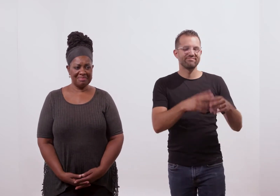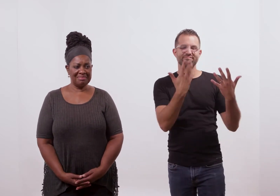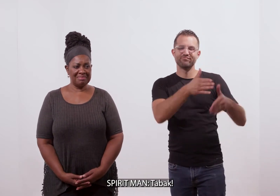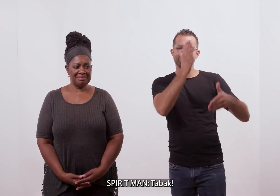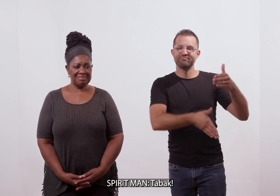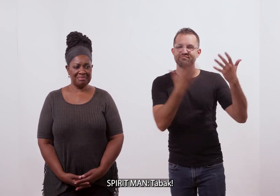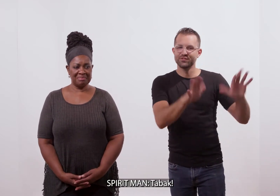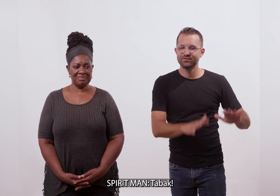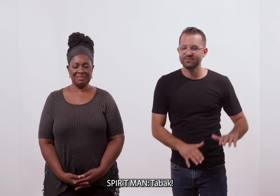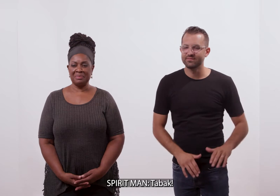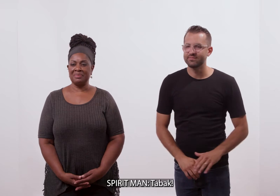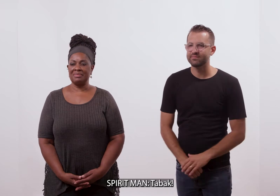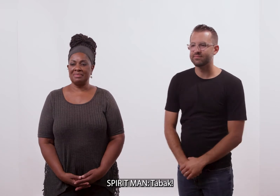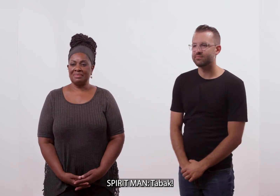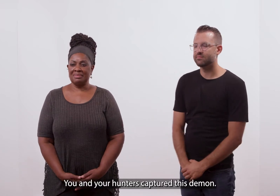Kabak,